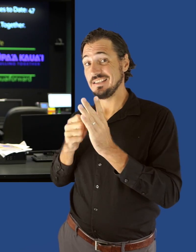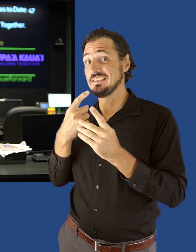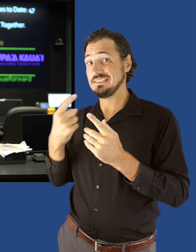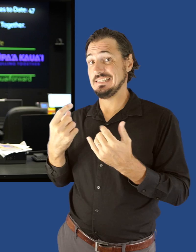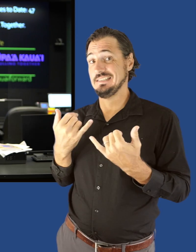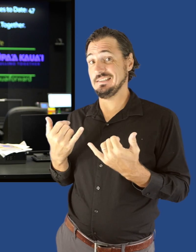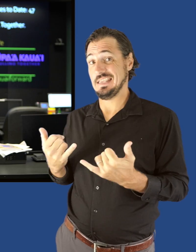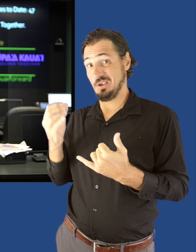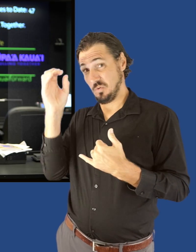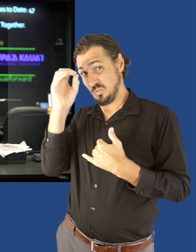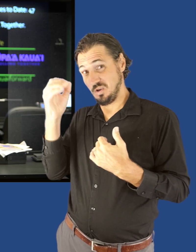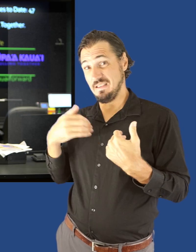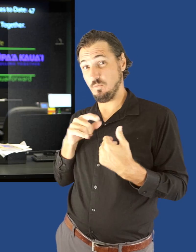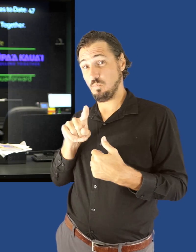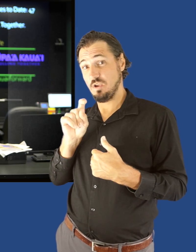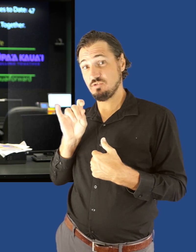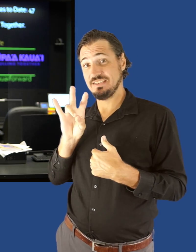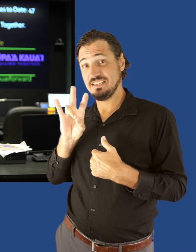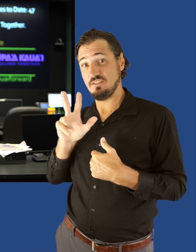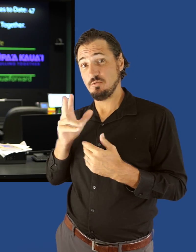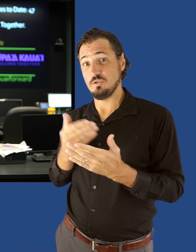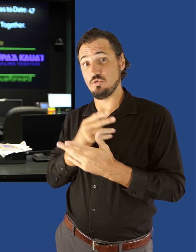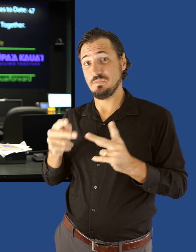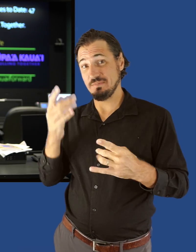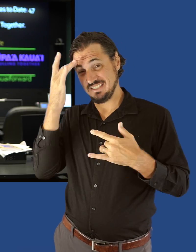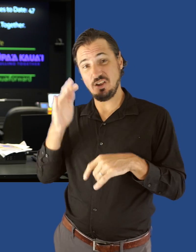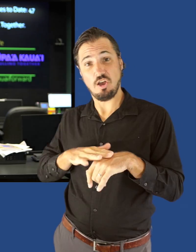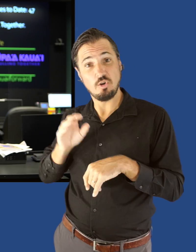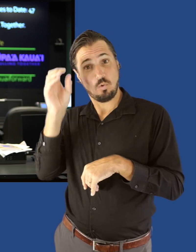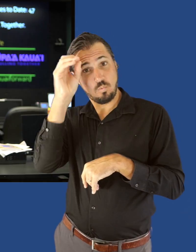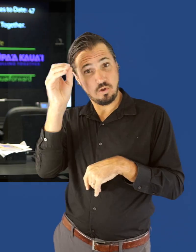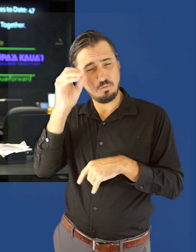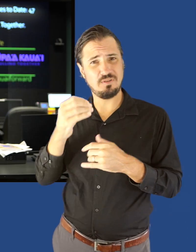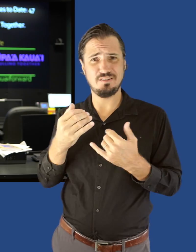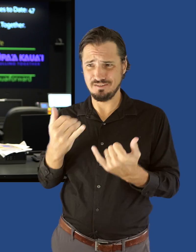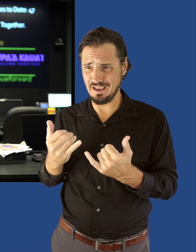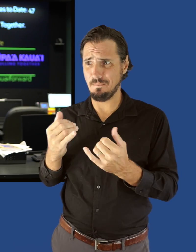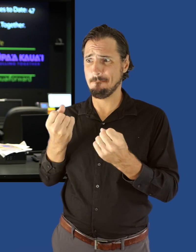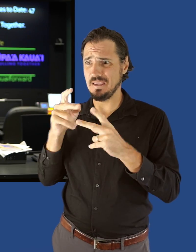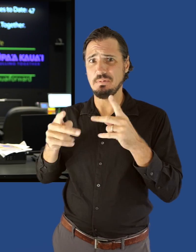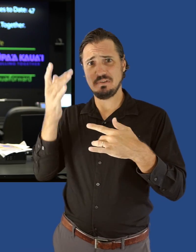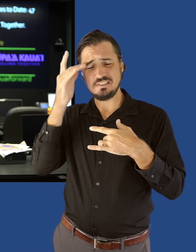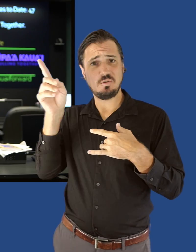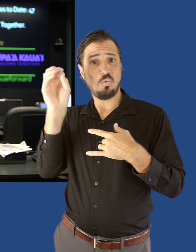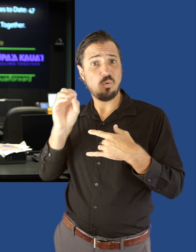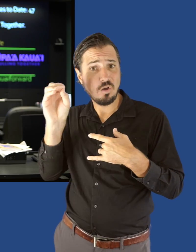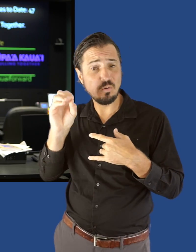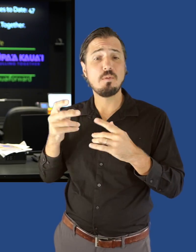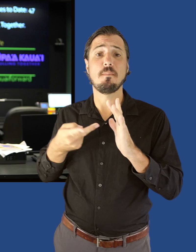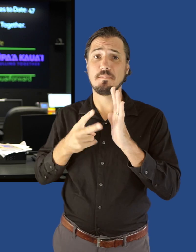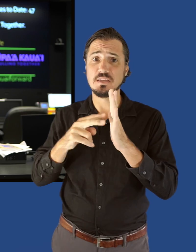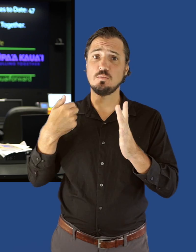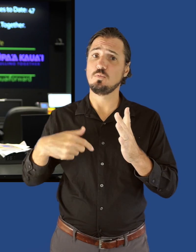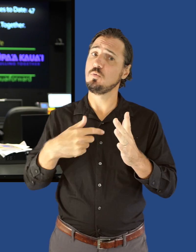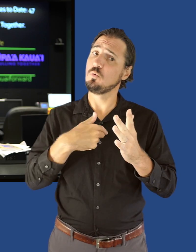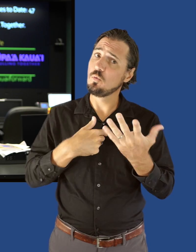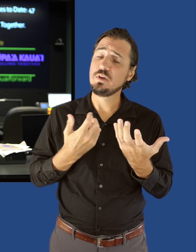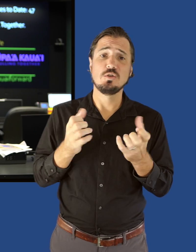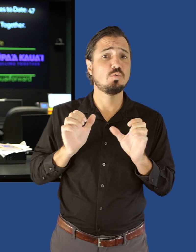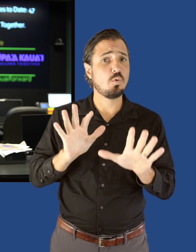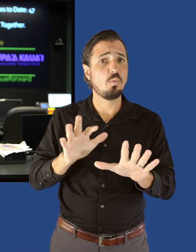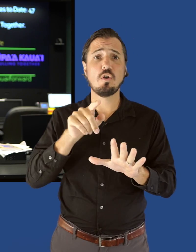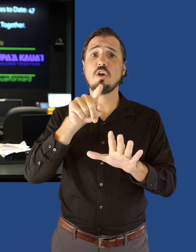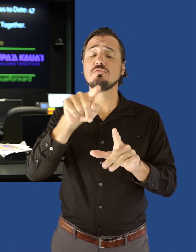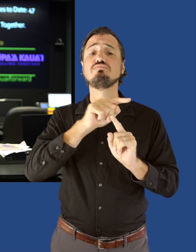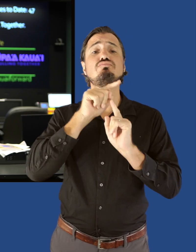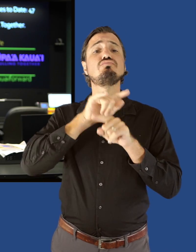173 new cases today on Oahu. With cases continuing to spike on Oahu, we continue to encourage people to